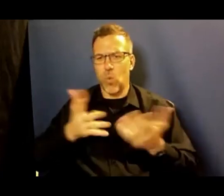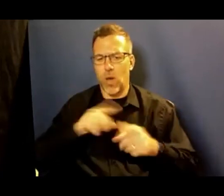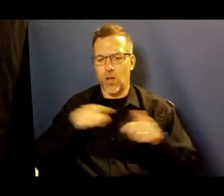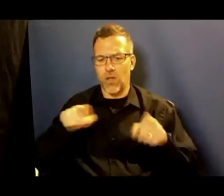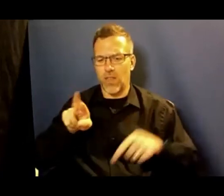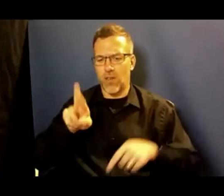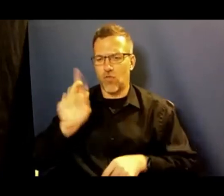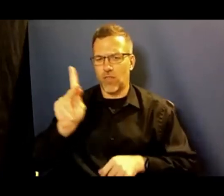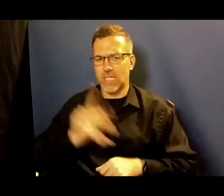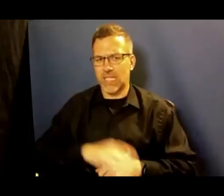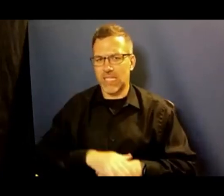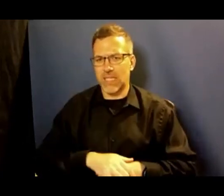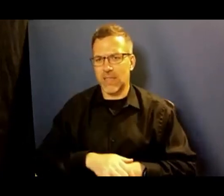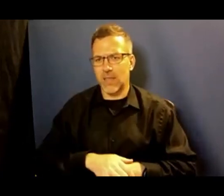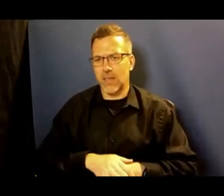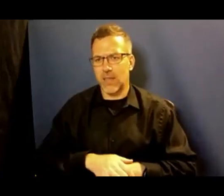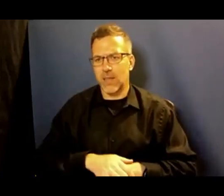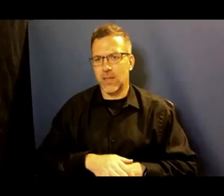Yeah.